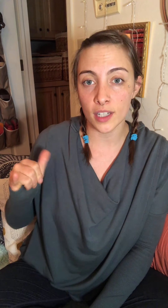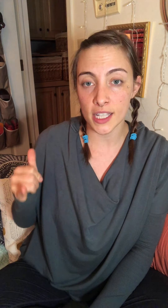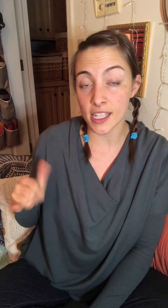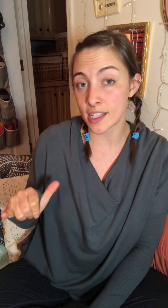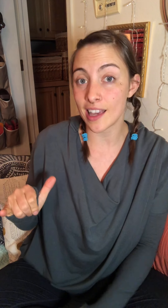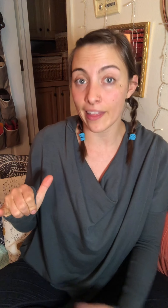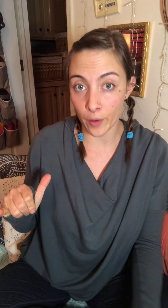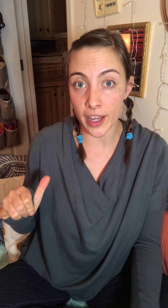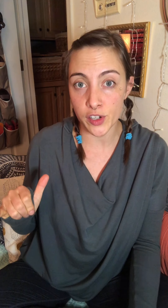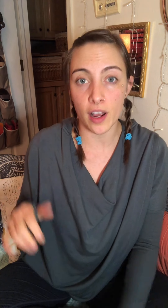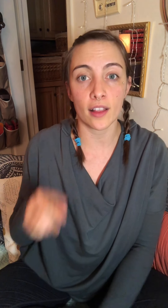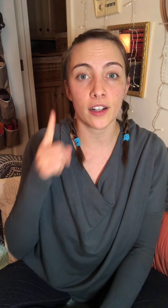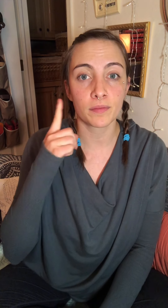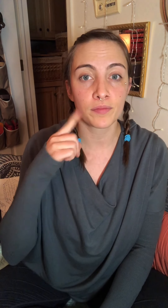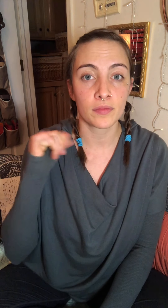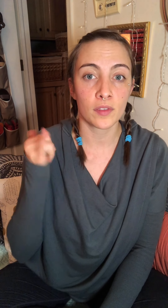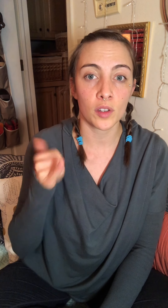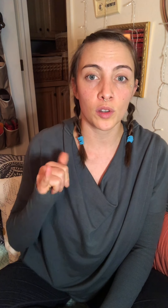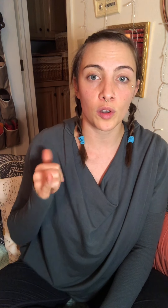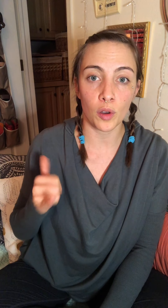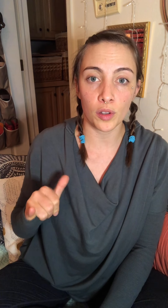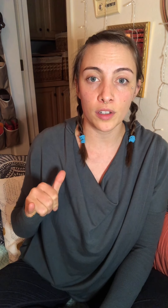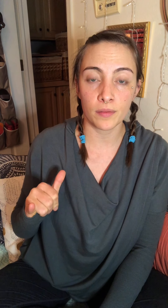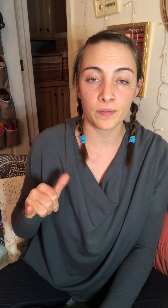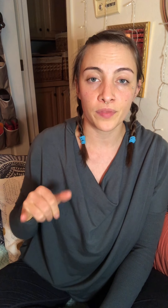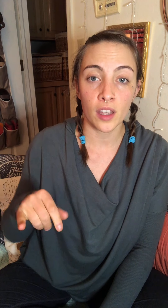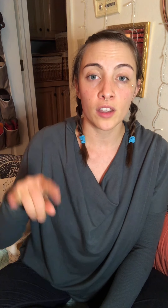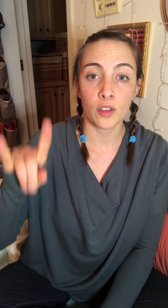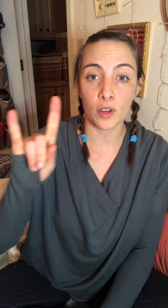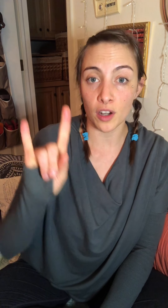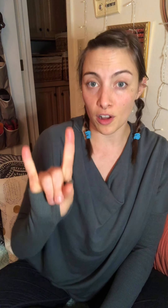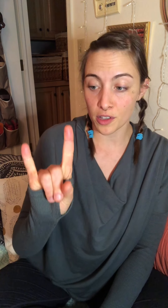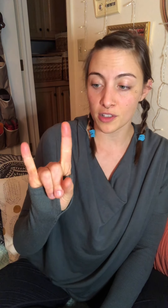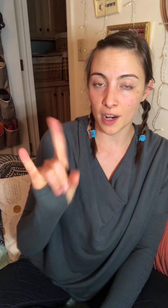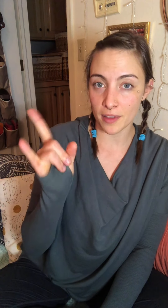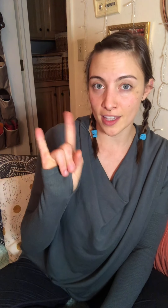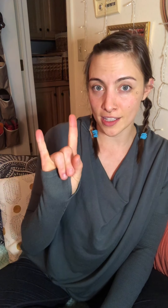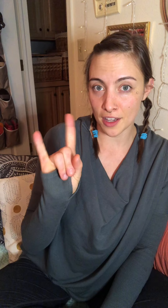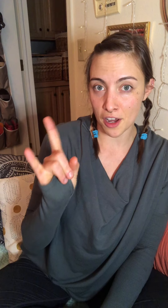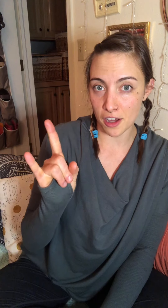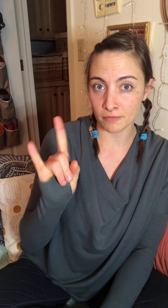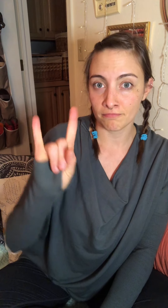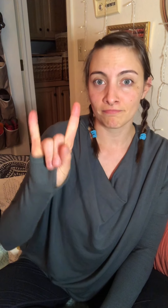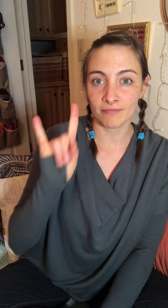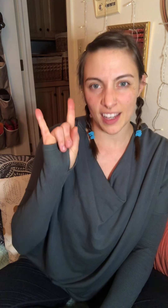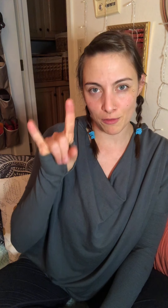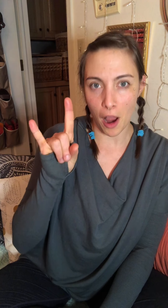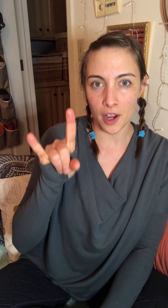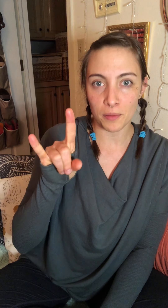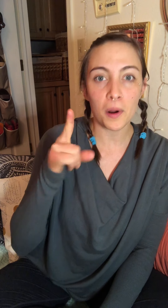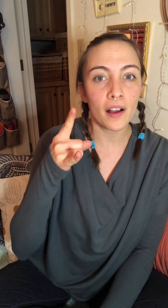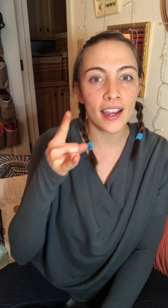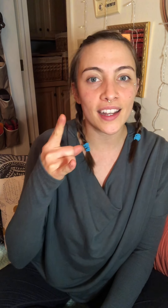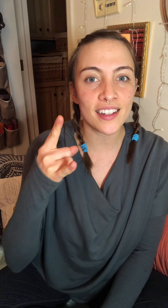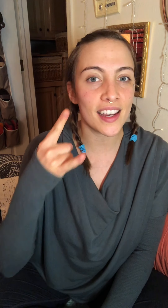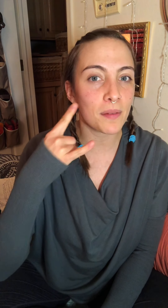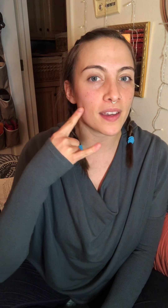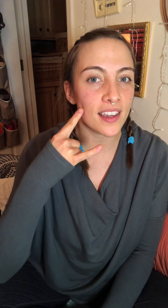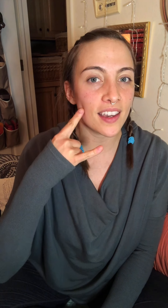it's a yellowish color. Gold. You can also start with this little like rock and roll hand shape